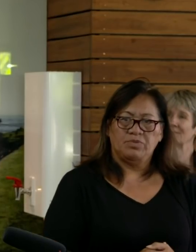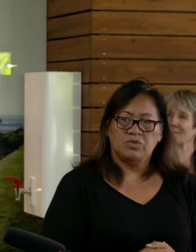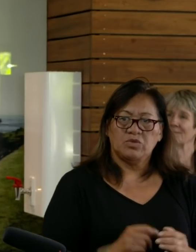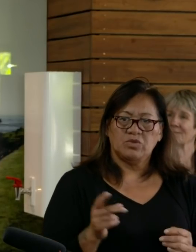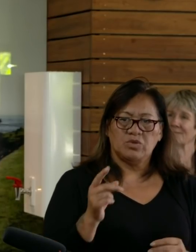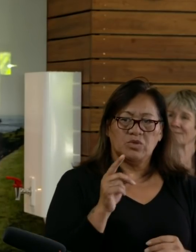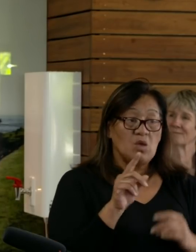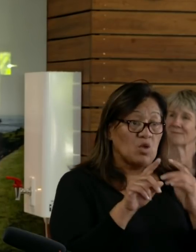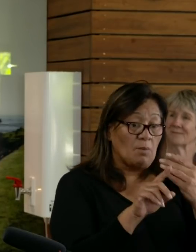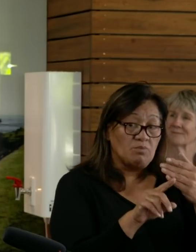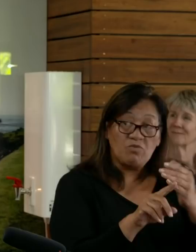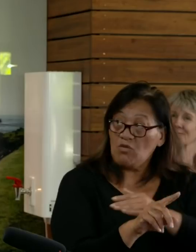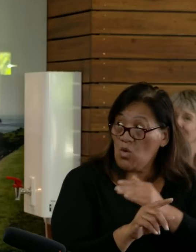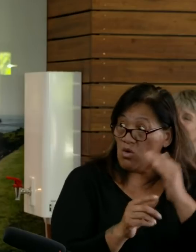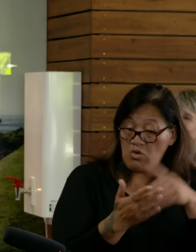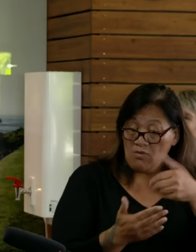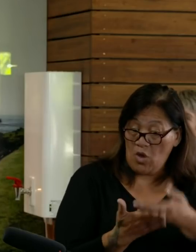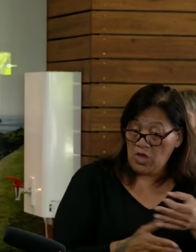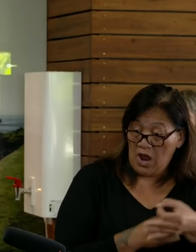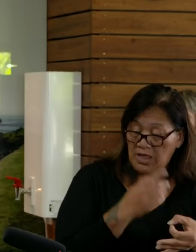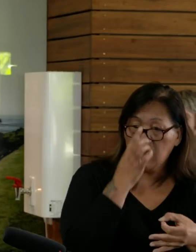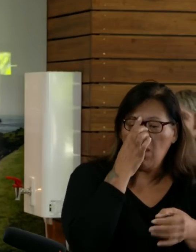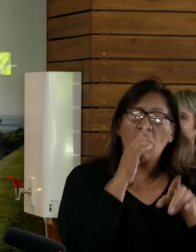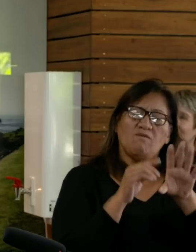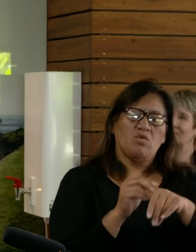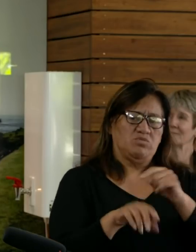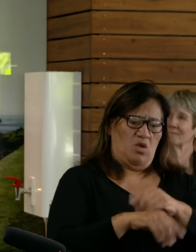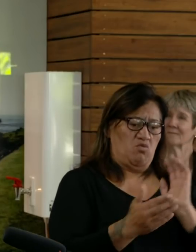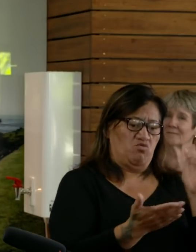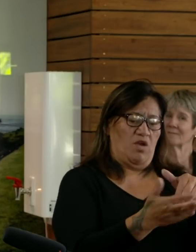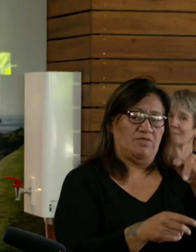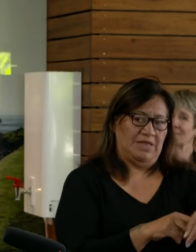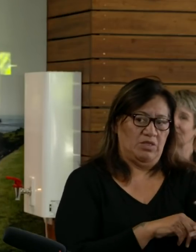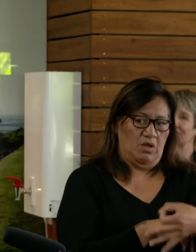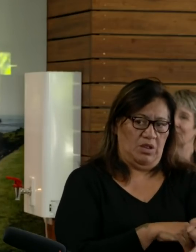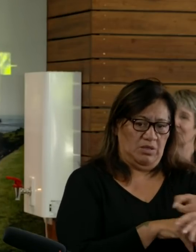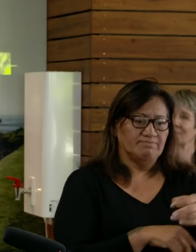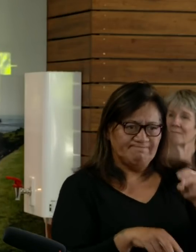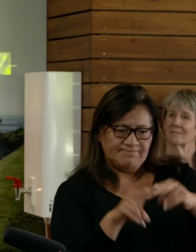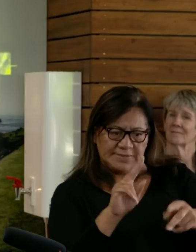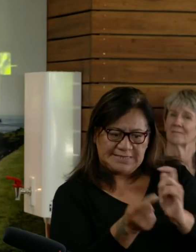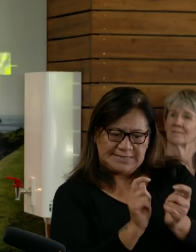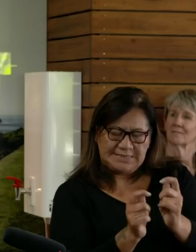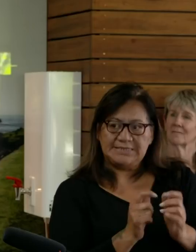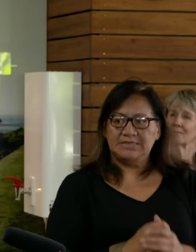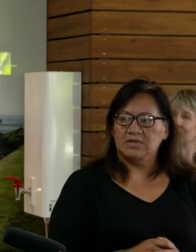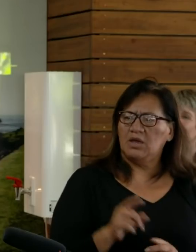they stepped onto the terrain? From the jetty, they conducted that assessment. Colonel, we heard that there was a lot